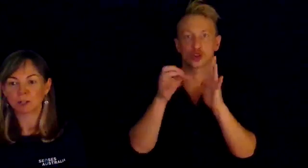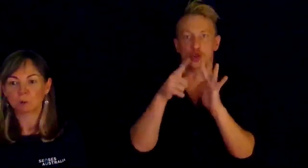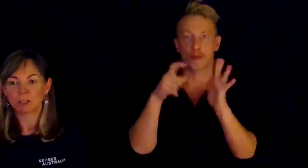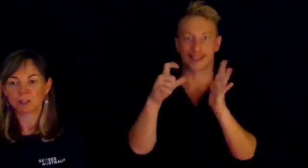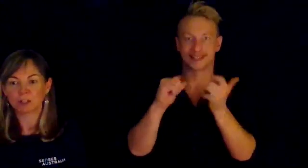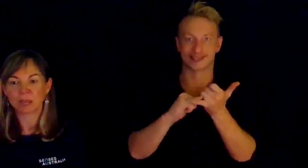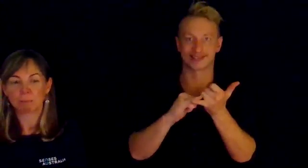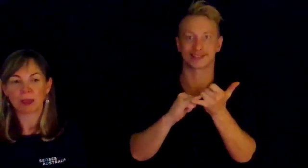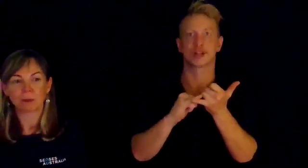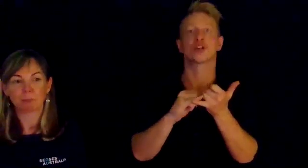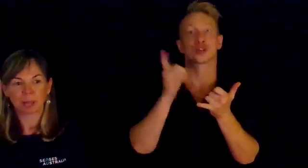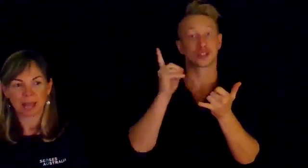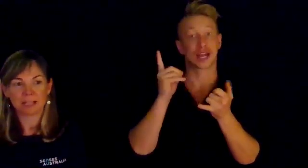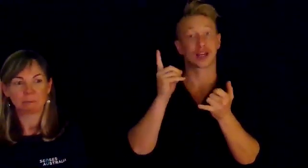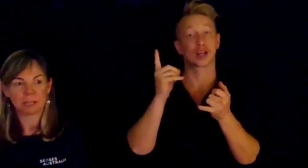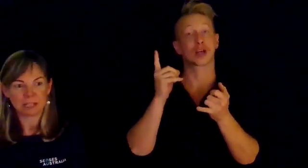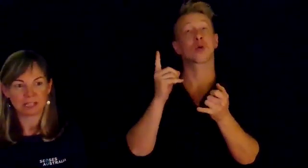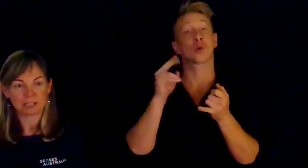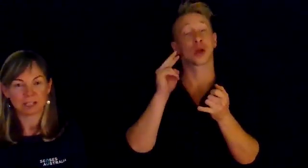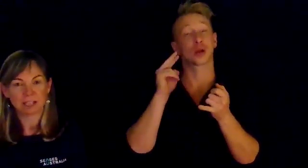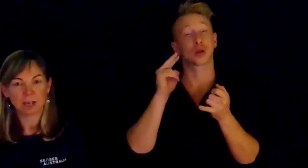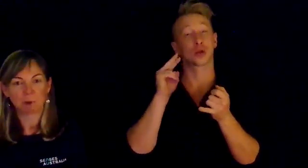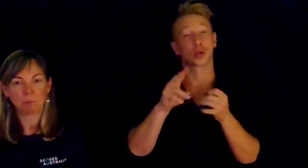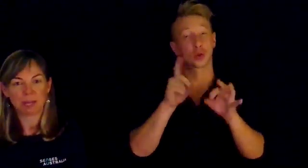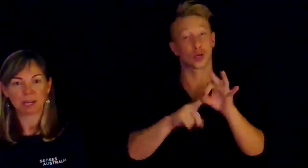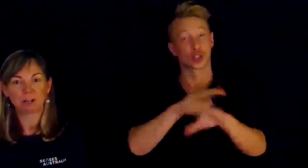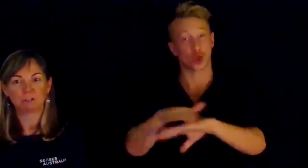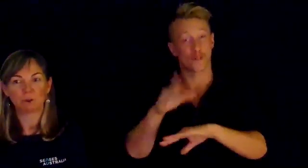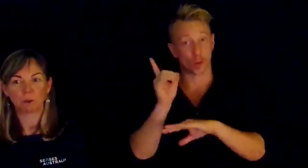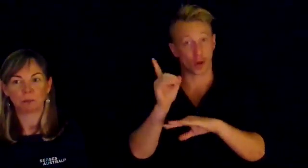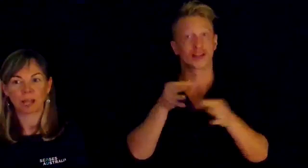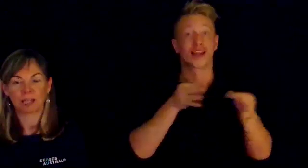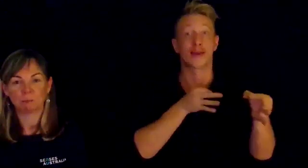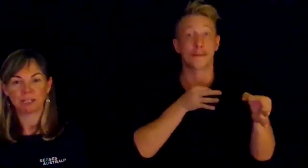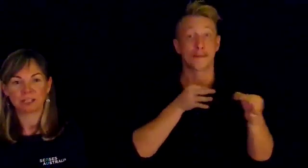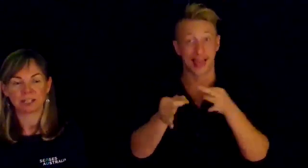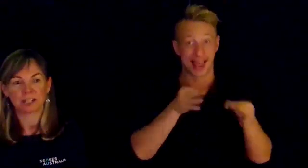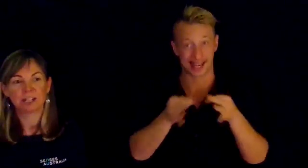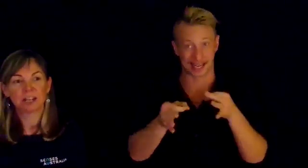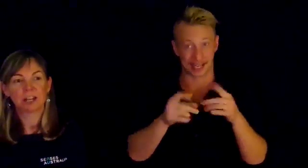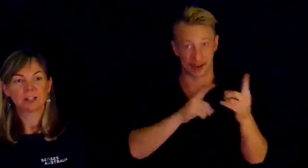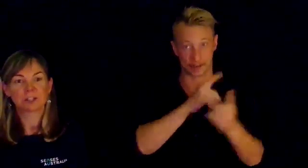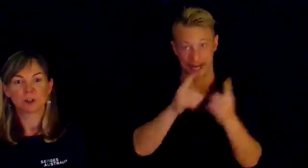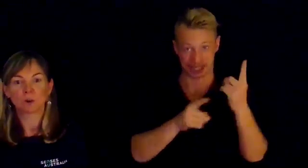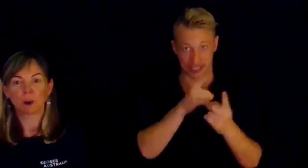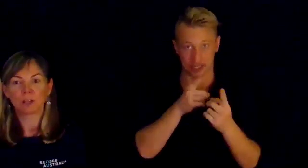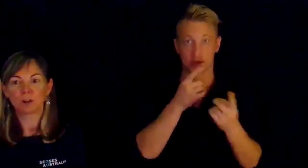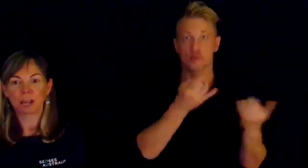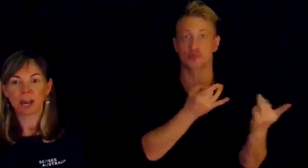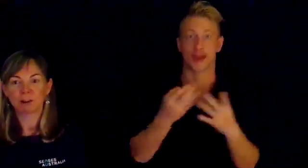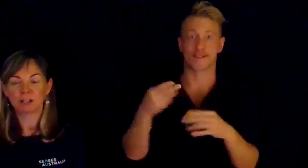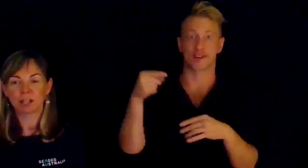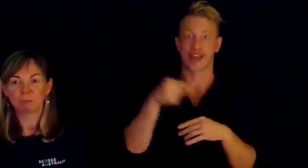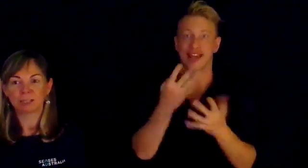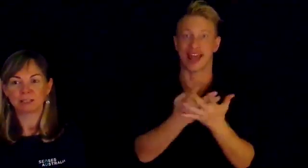just looking at questions about the planning meeting and preparing for your planning meeting. So I